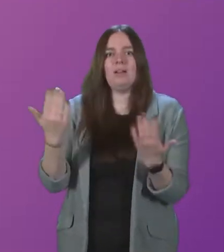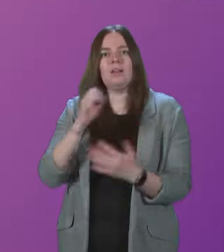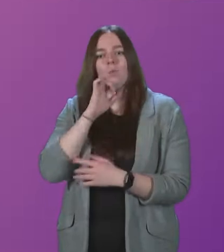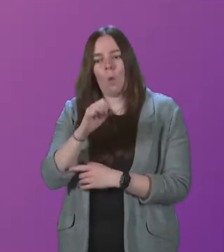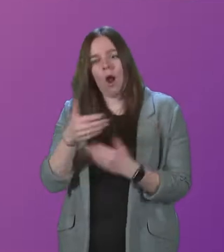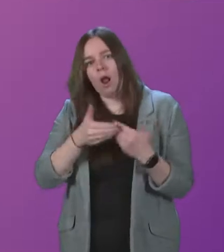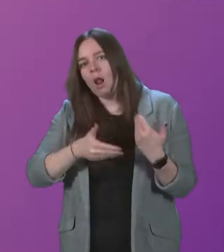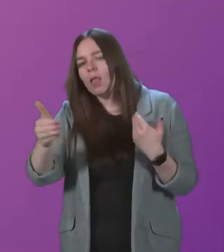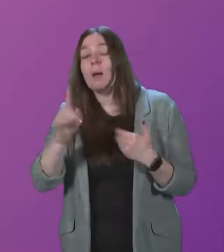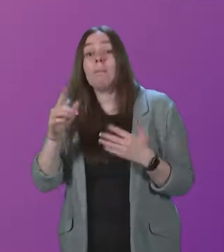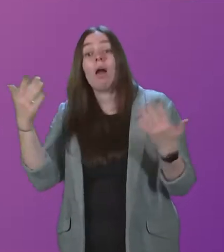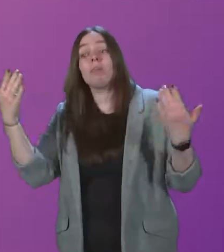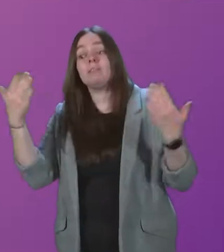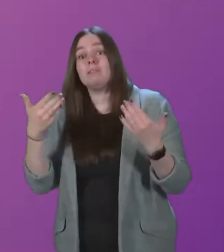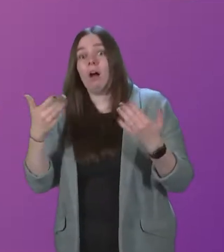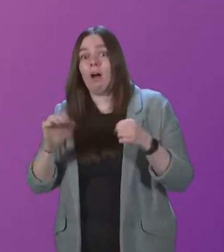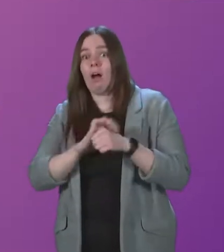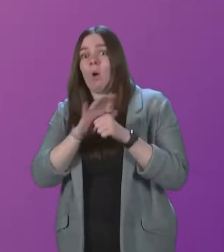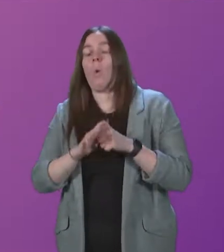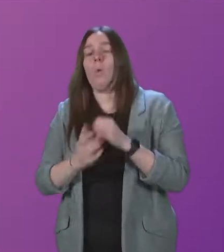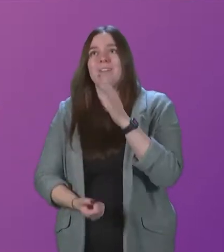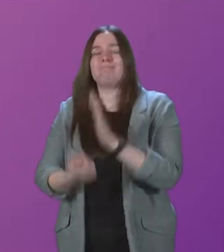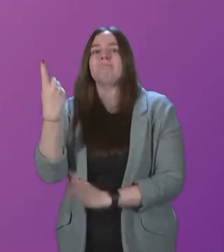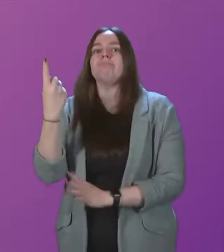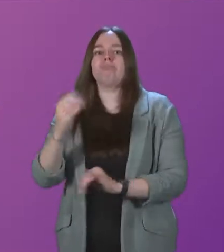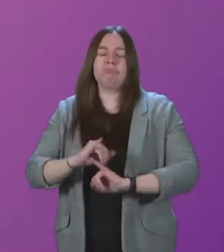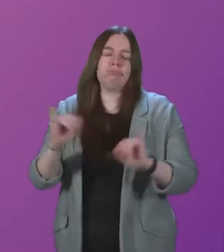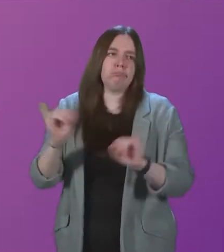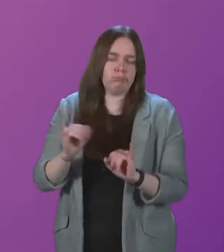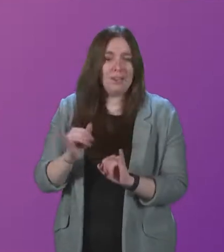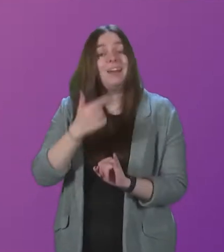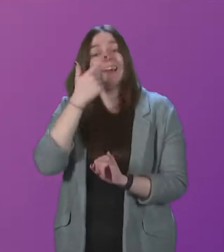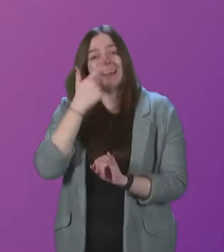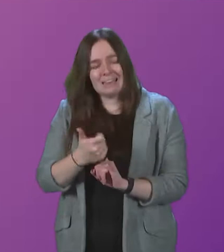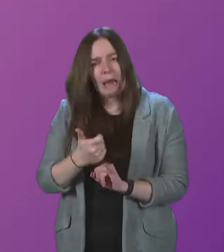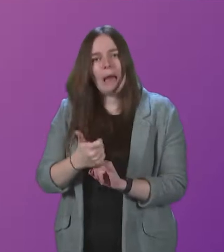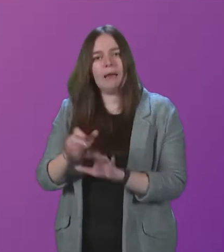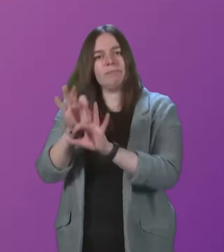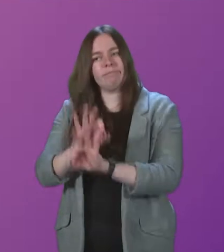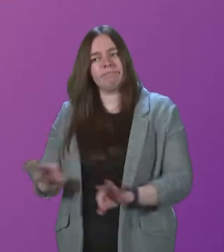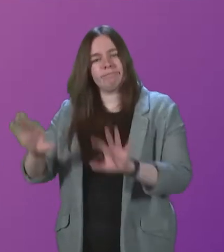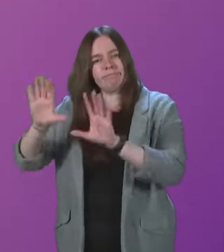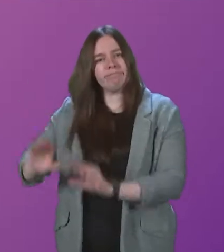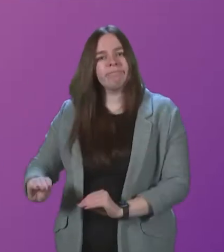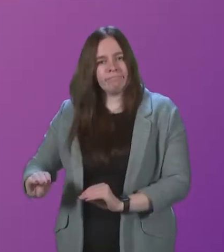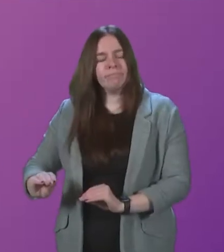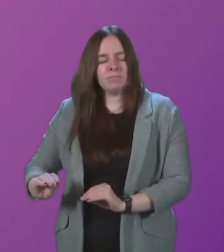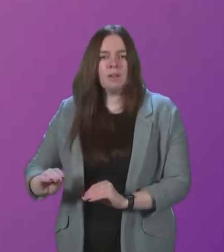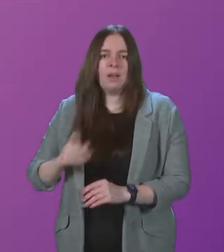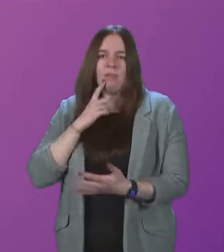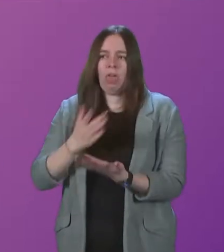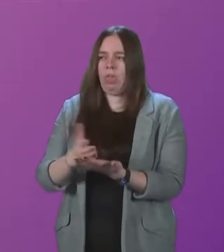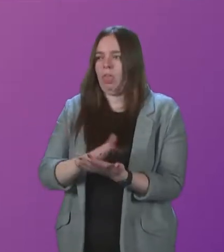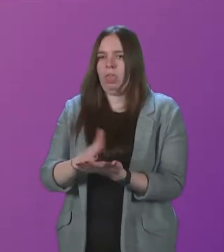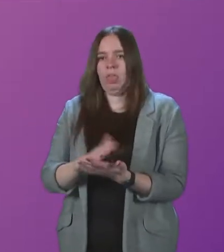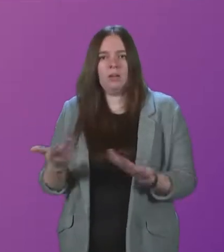that the darkness that COVID has brought upon us can indeed be put to flight. The uncertainty of